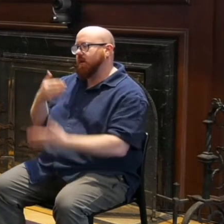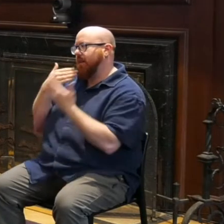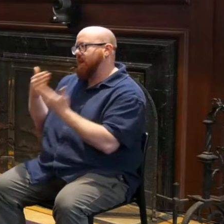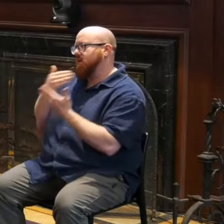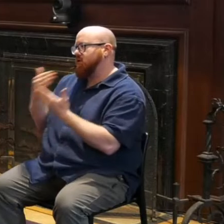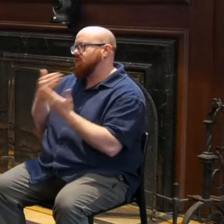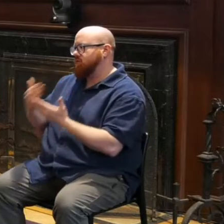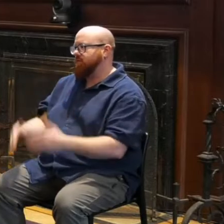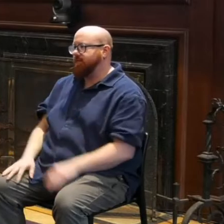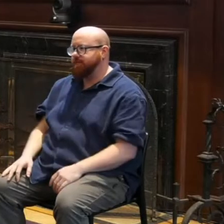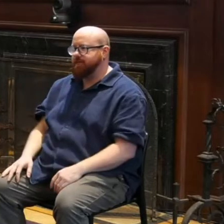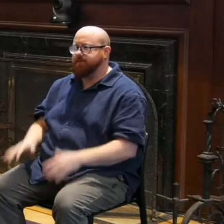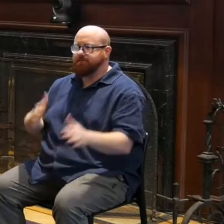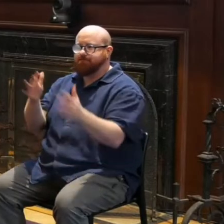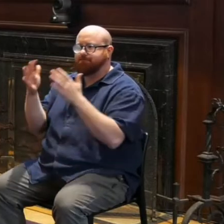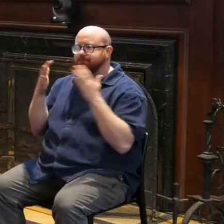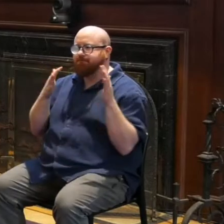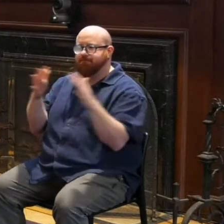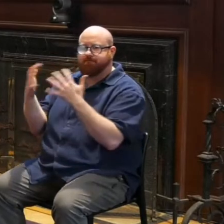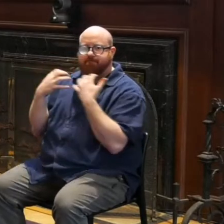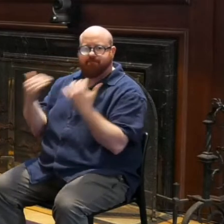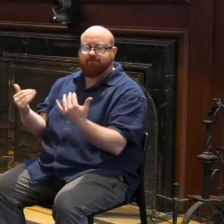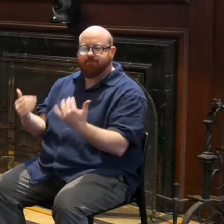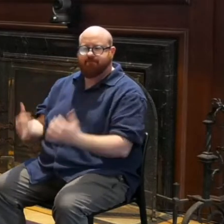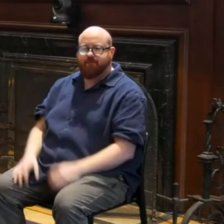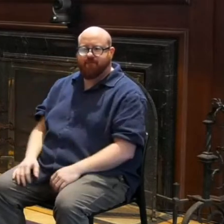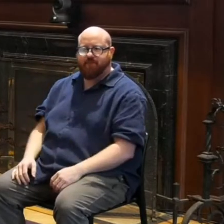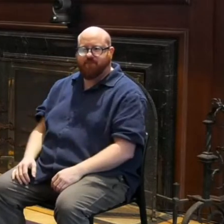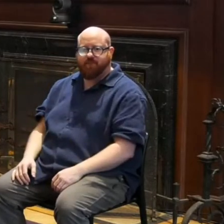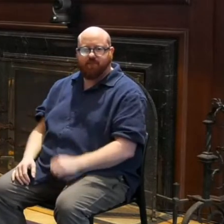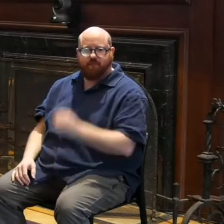you. Thank you very much.